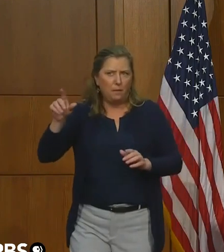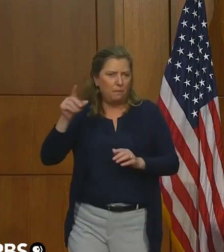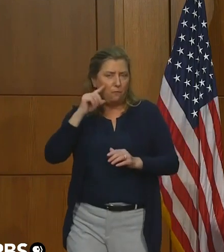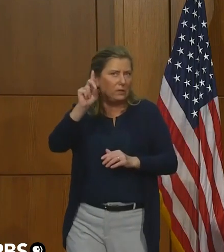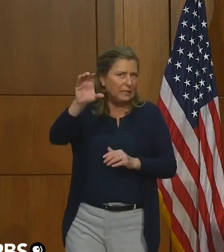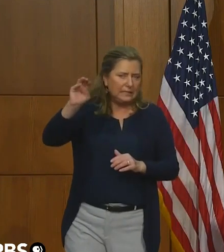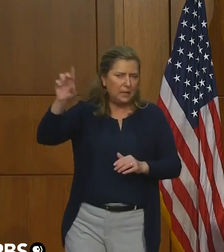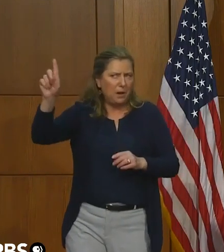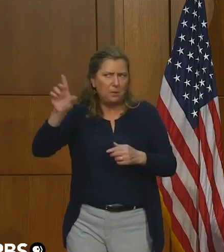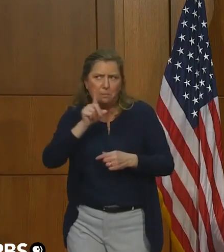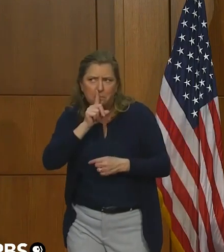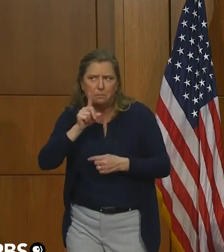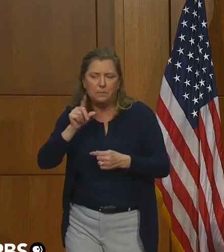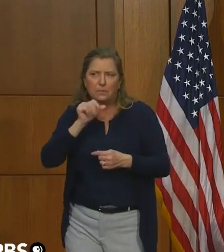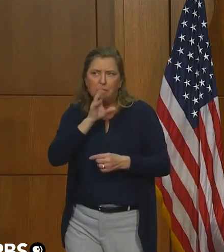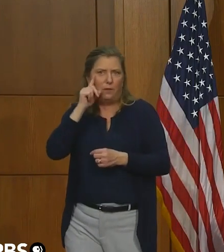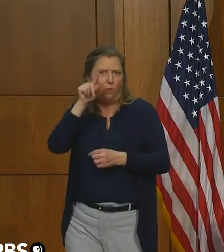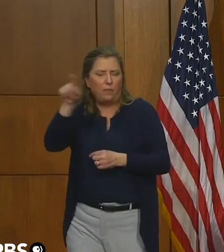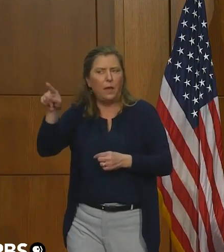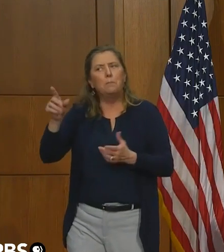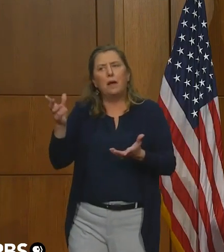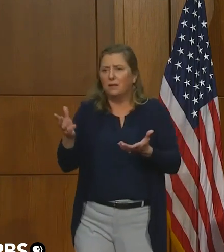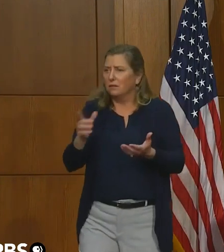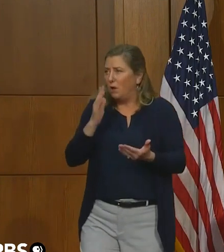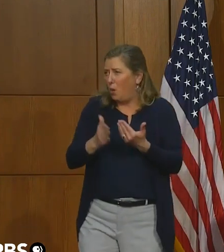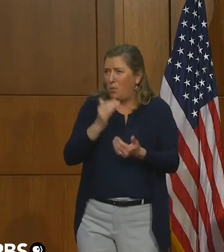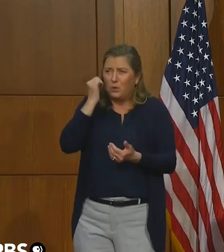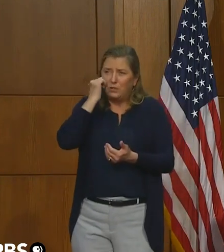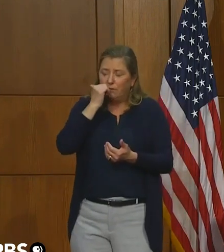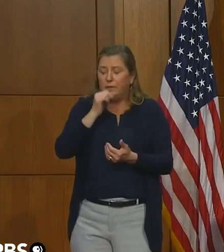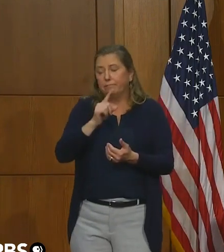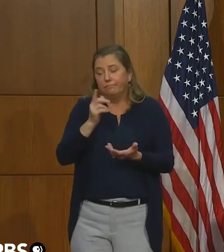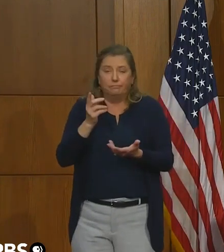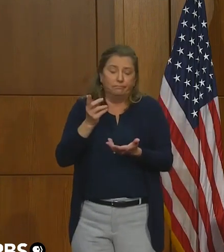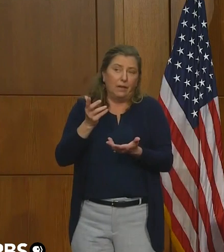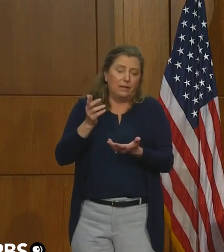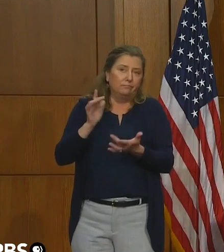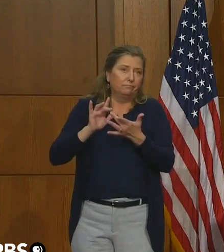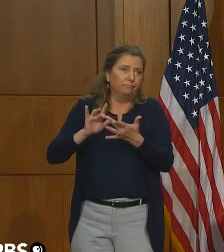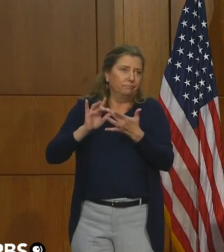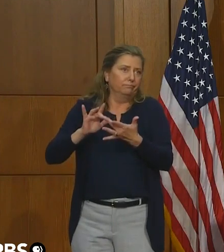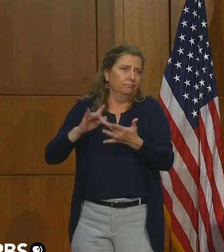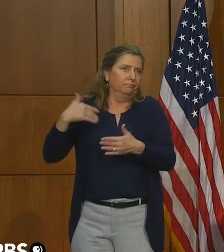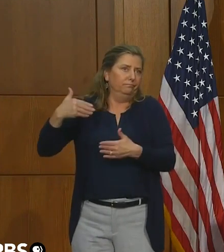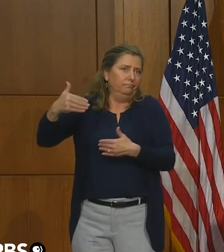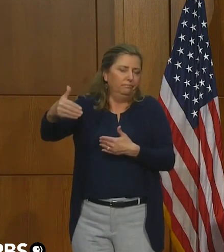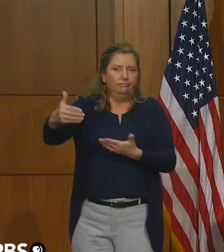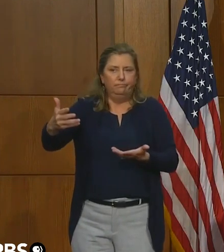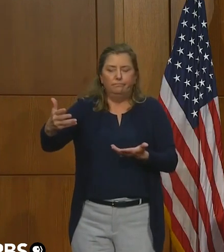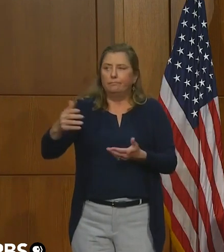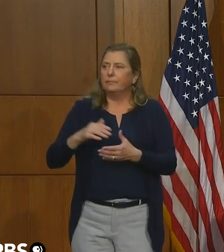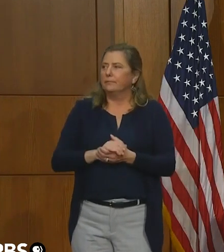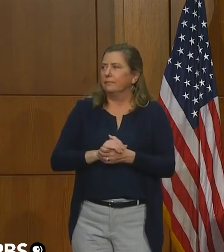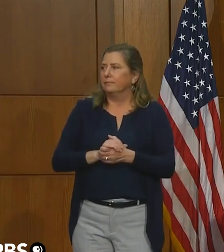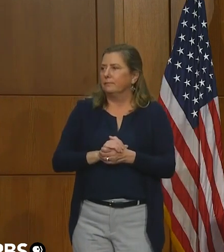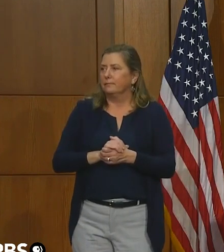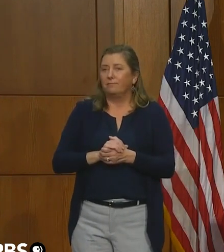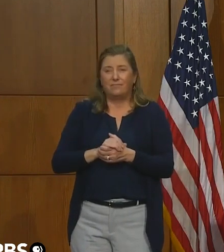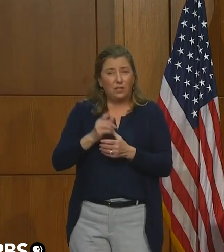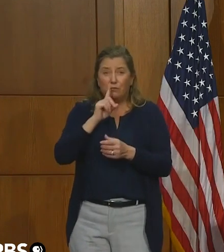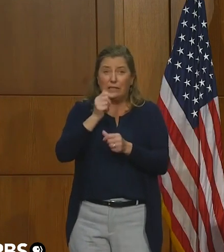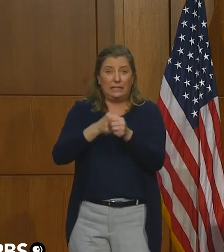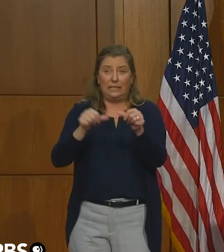Maryland, but we are in almost daily, I won't say constant communication, but again, it's each